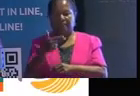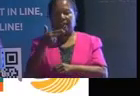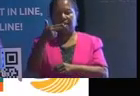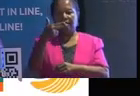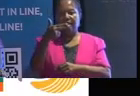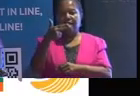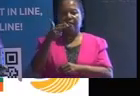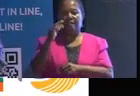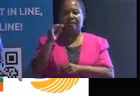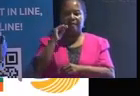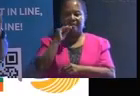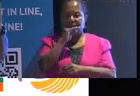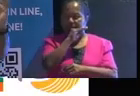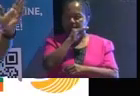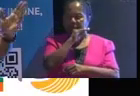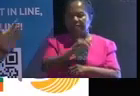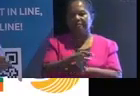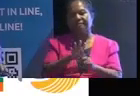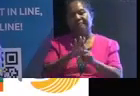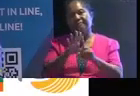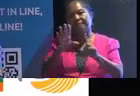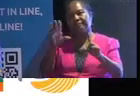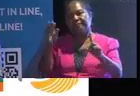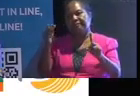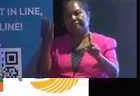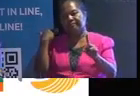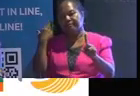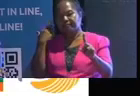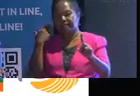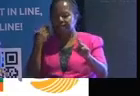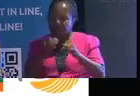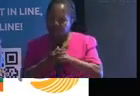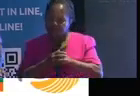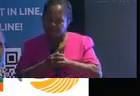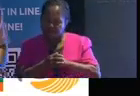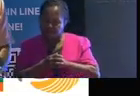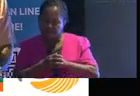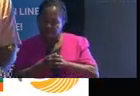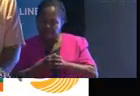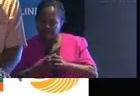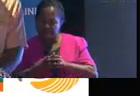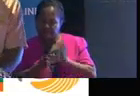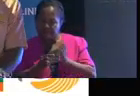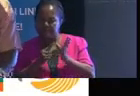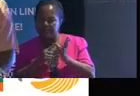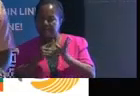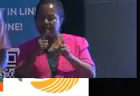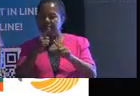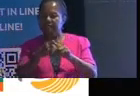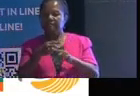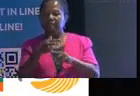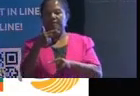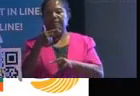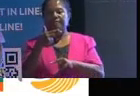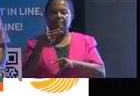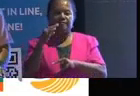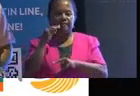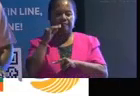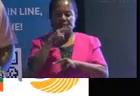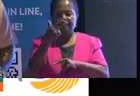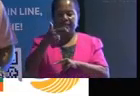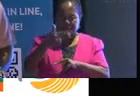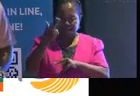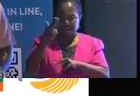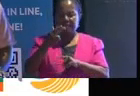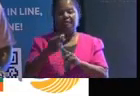kina. As per our examples, the previous examples, the tax on 800 kina is 18 kina,